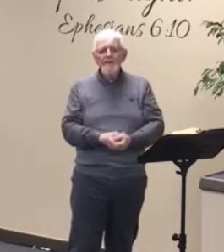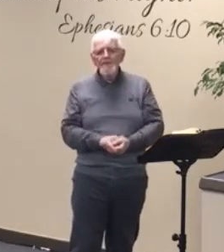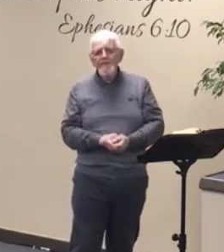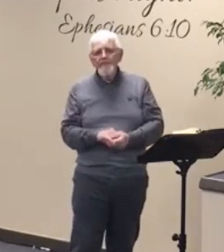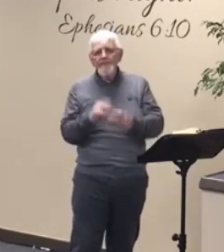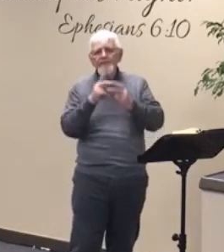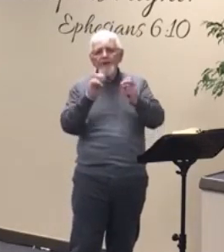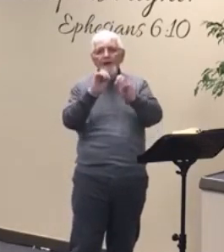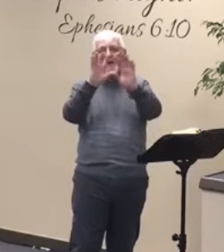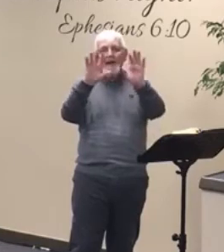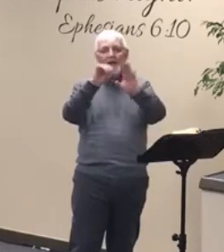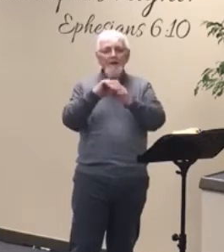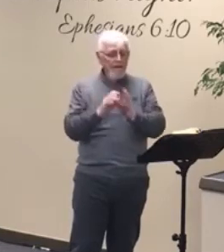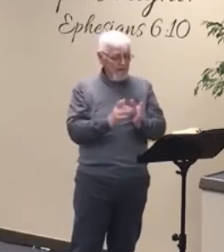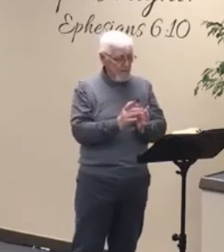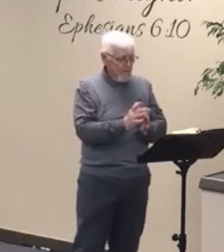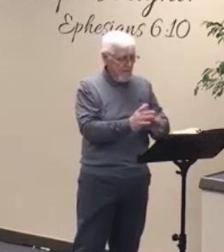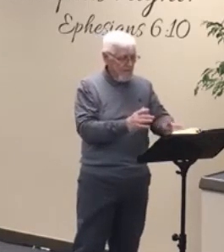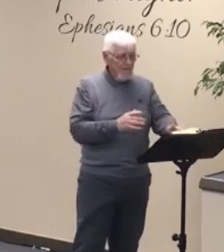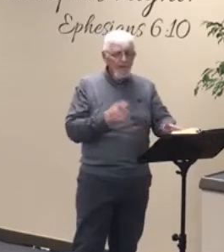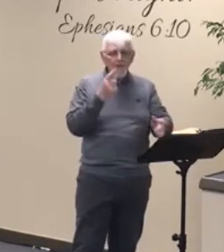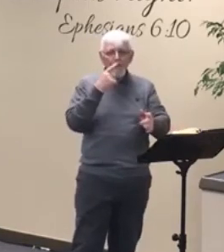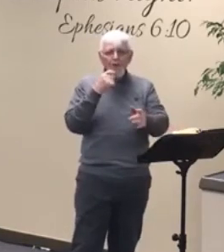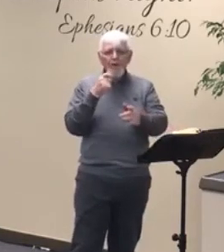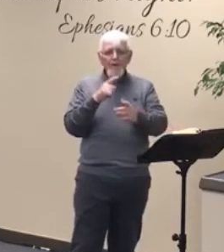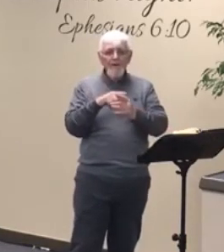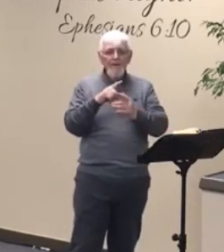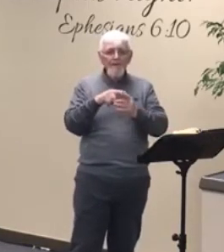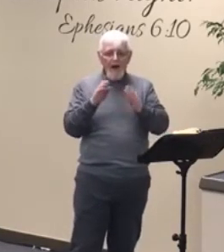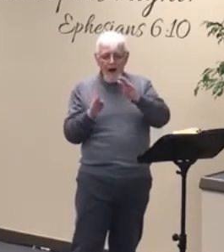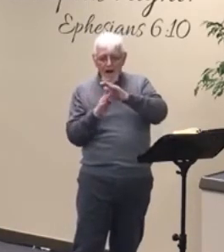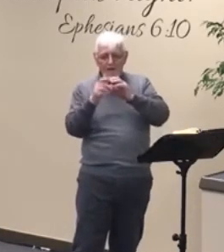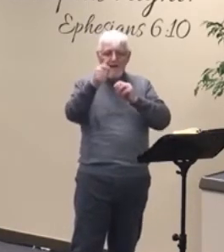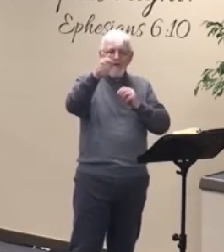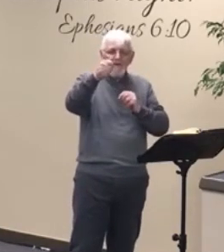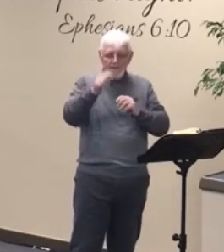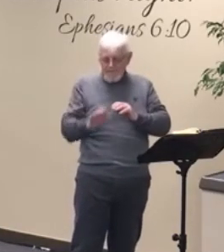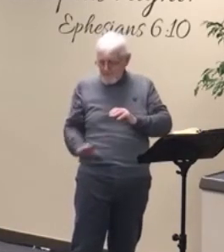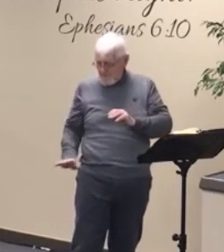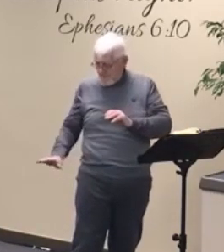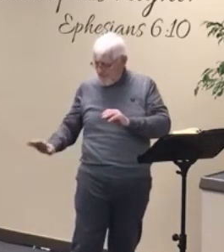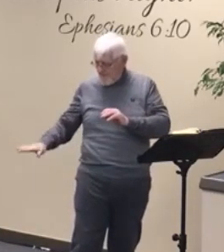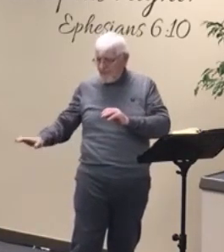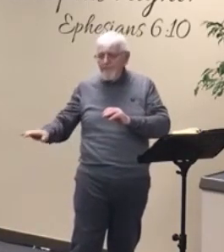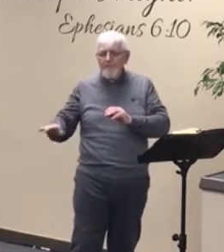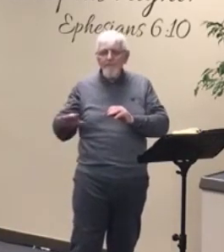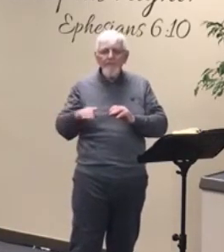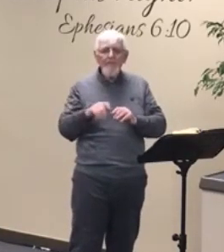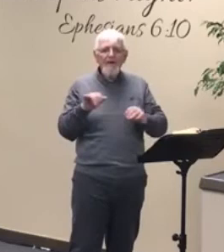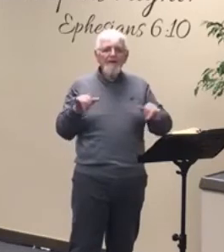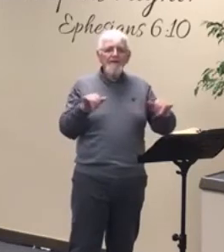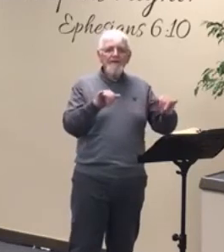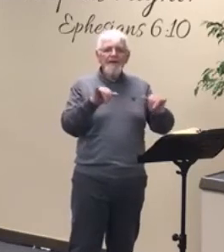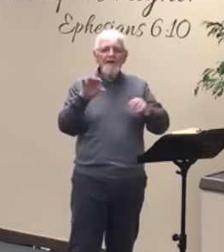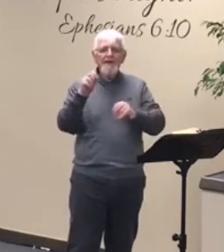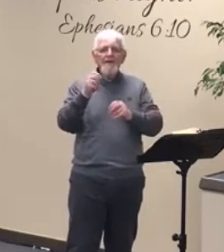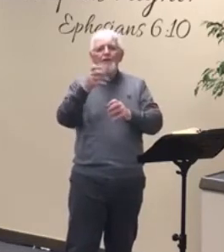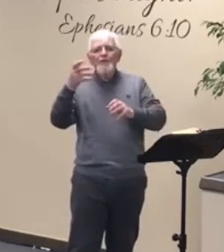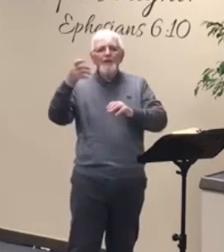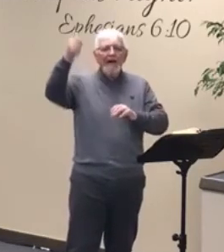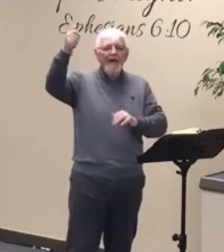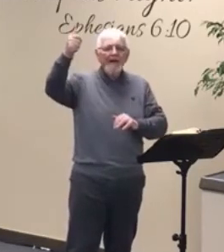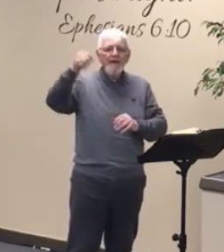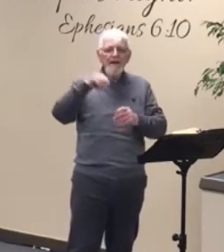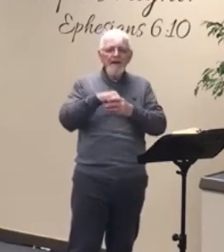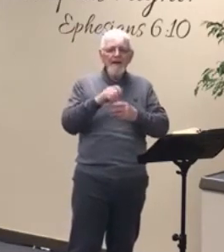very clear in Scripture. Whosoever therefore shall humble himself as this little child, the same is greatest in